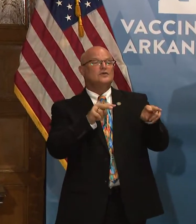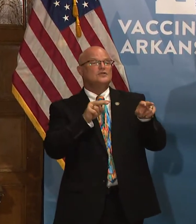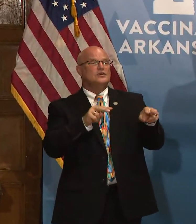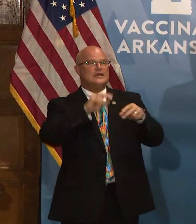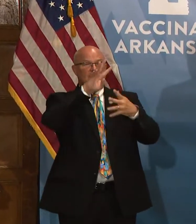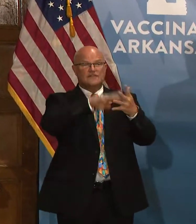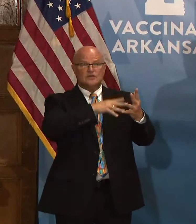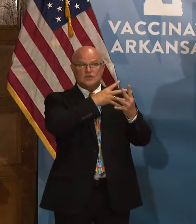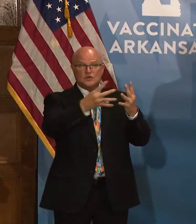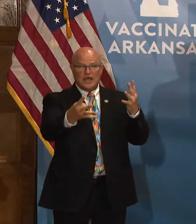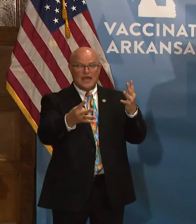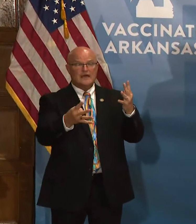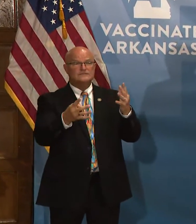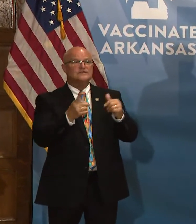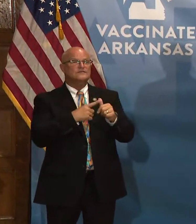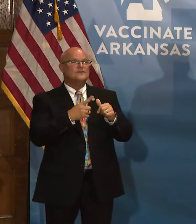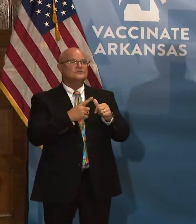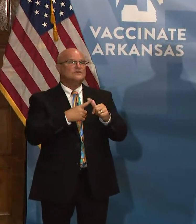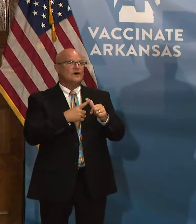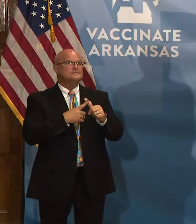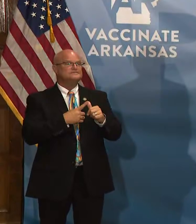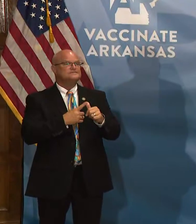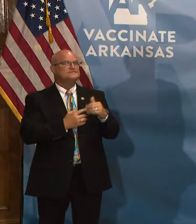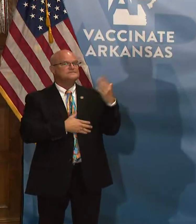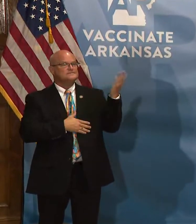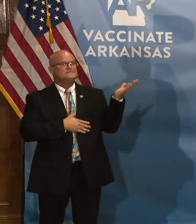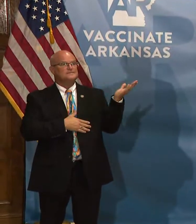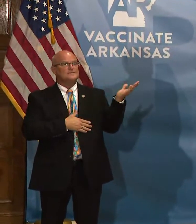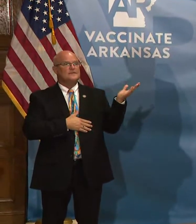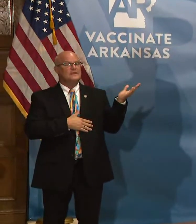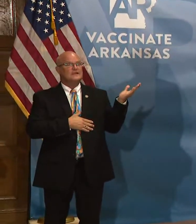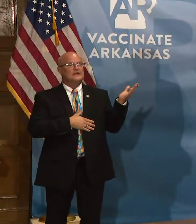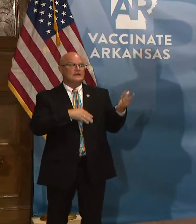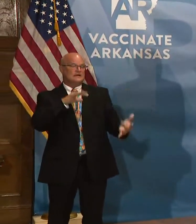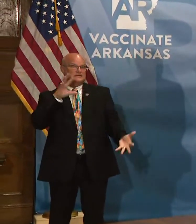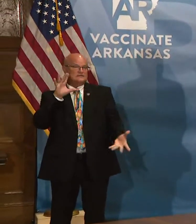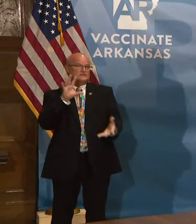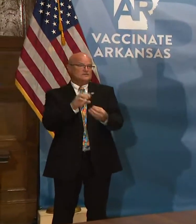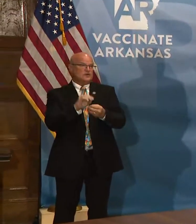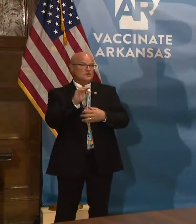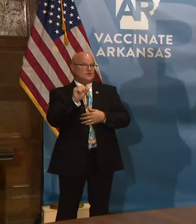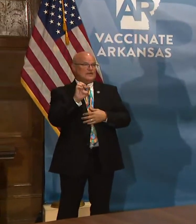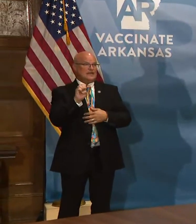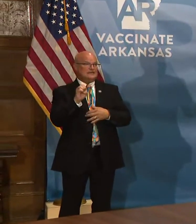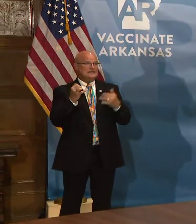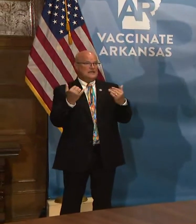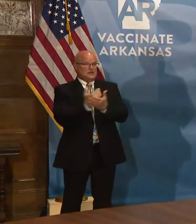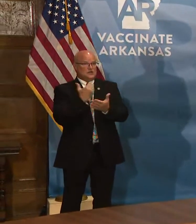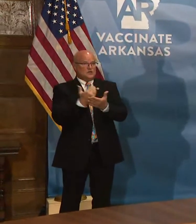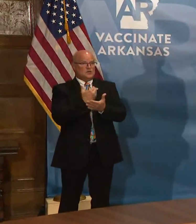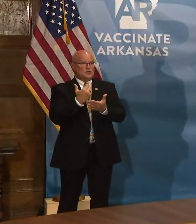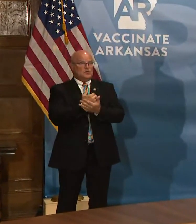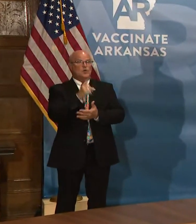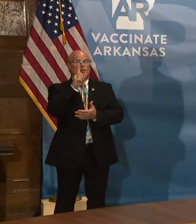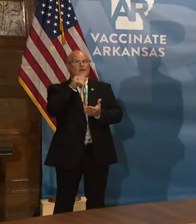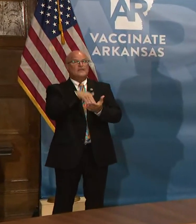the graphs, first of all, we'll see that our total cases, our new